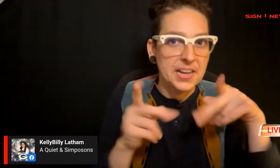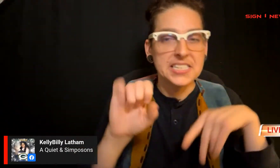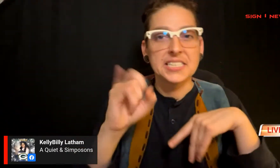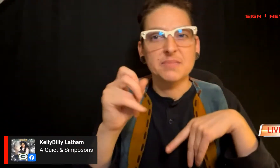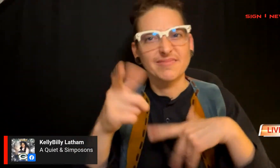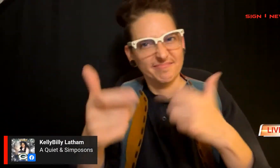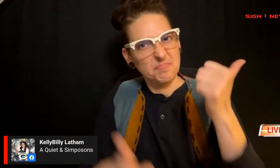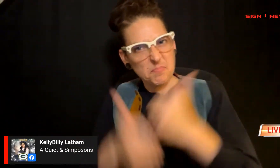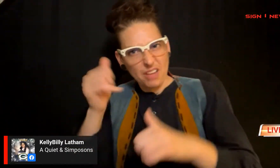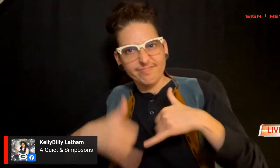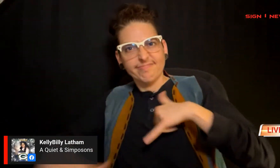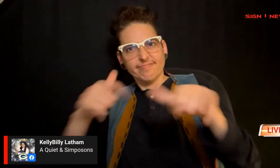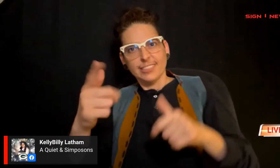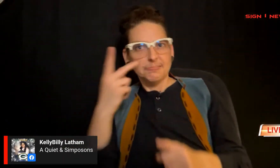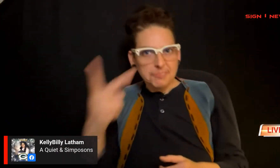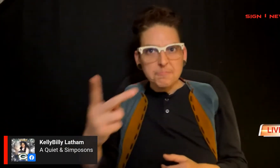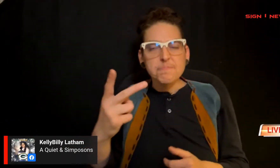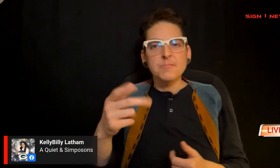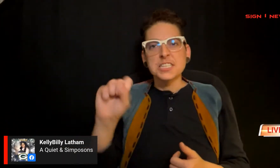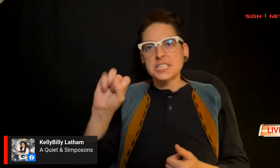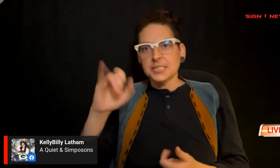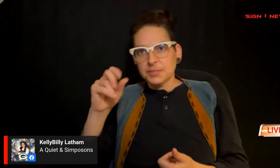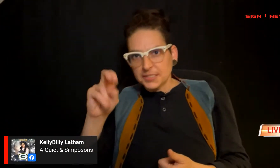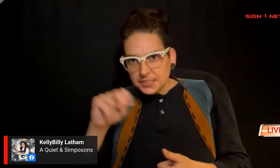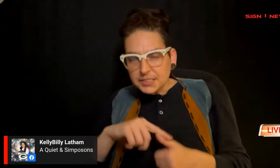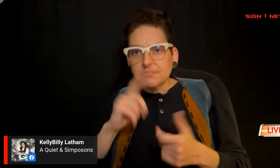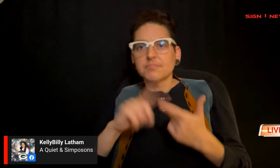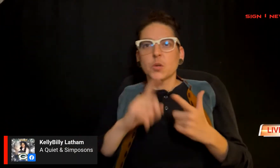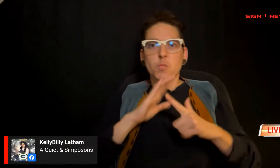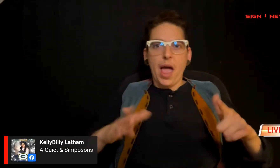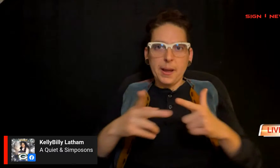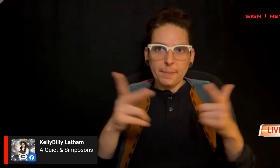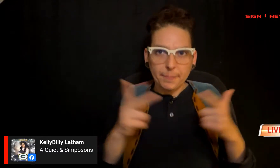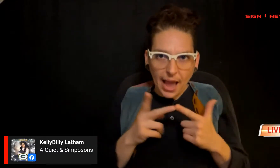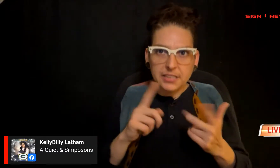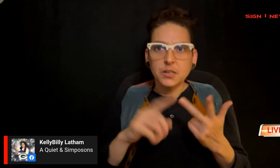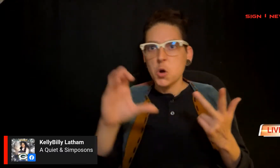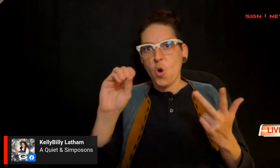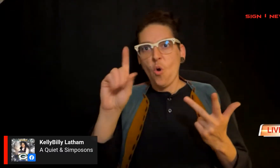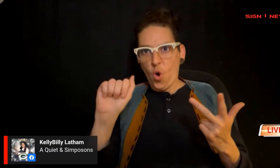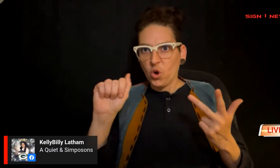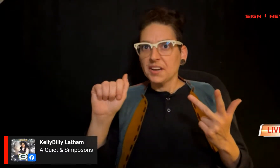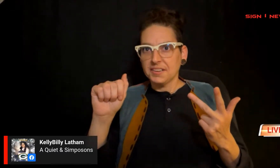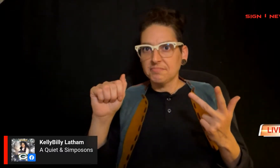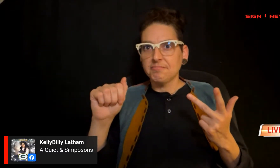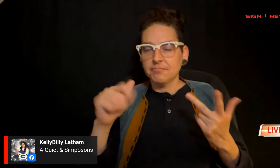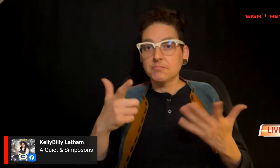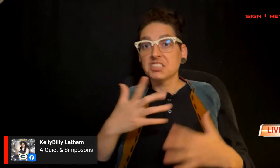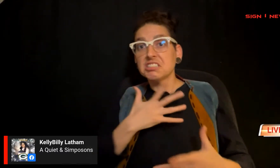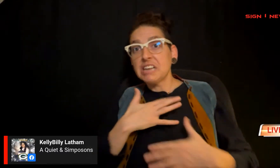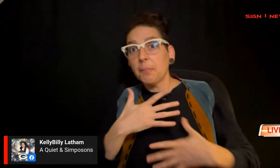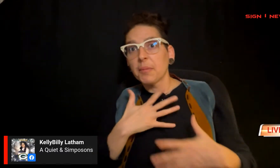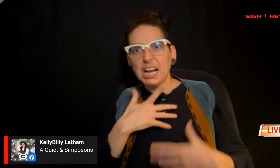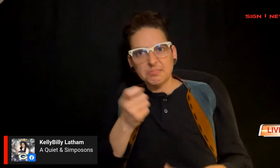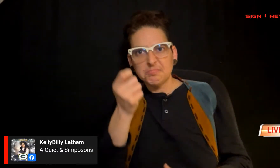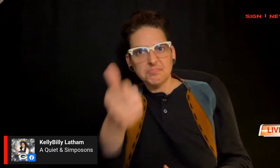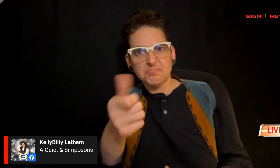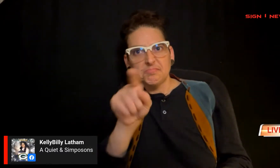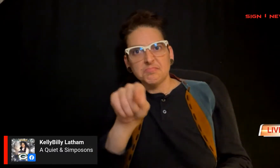So you watched a Quiet Place and The Simpsons. Most people have seen The Simpsons and A Quiet Place and Coda.